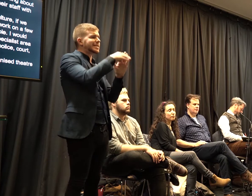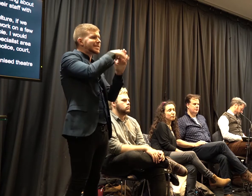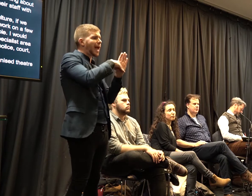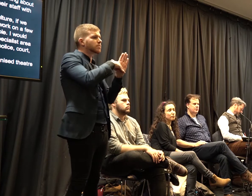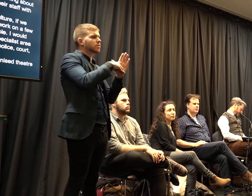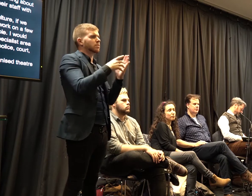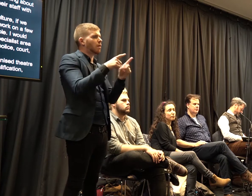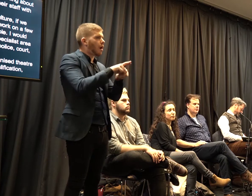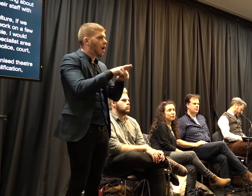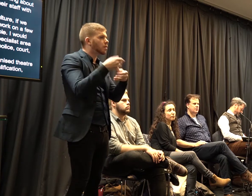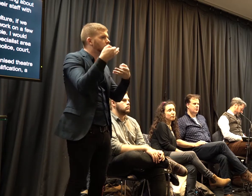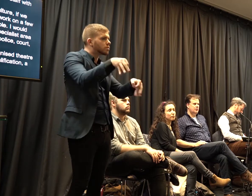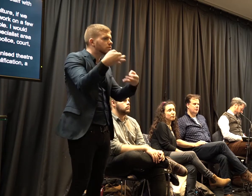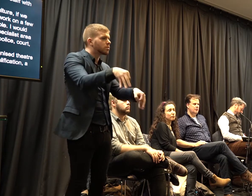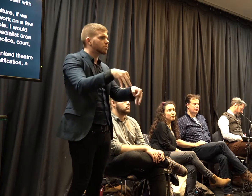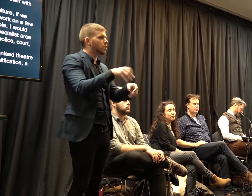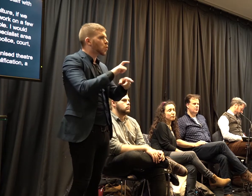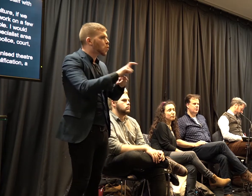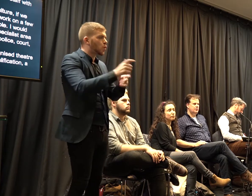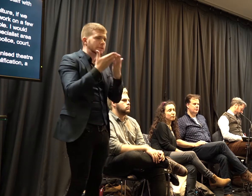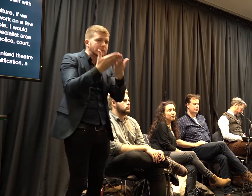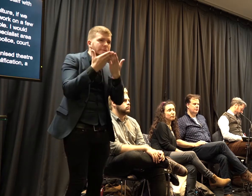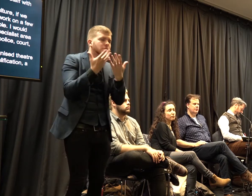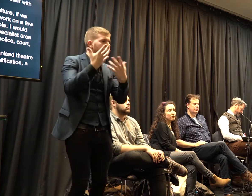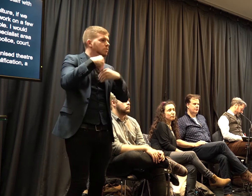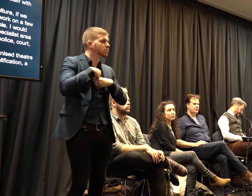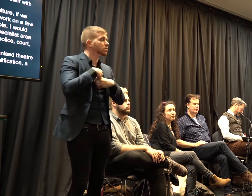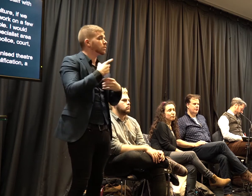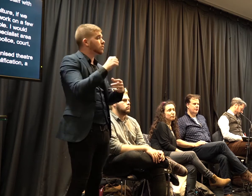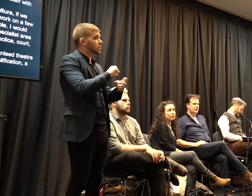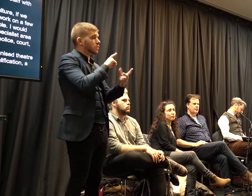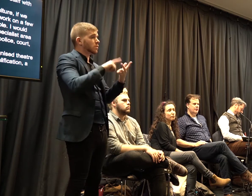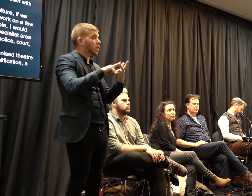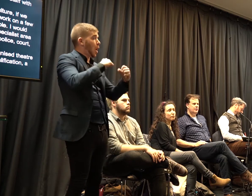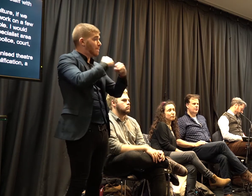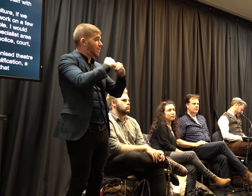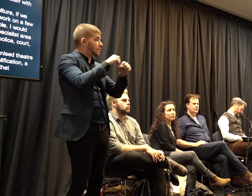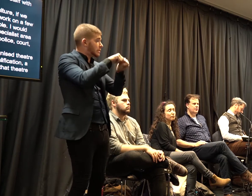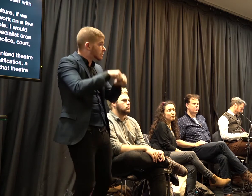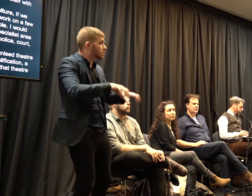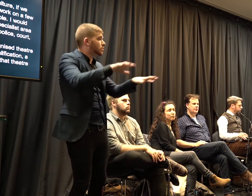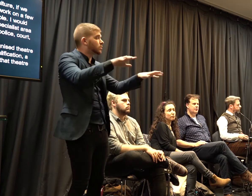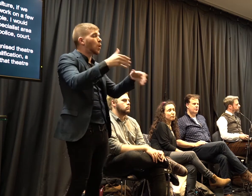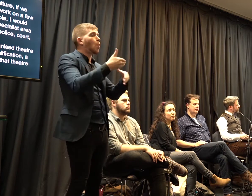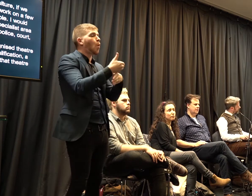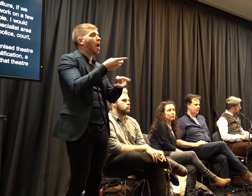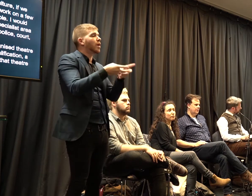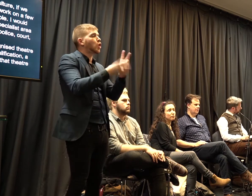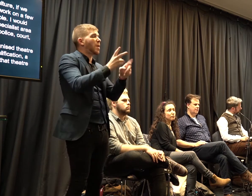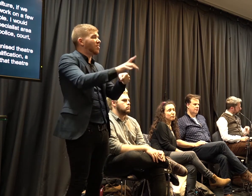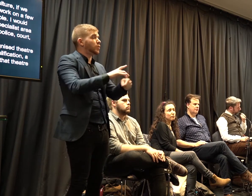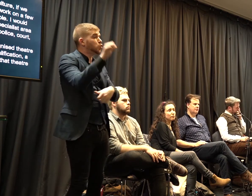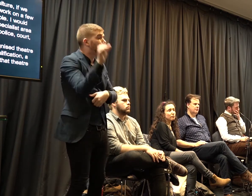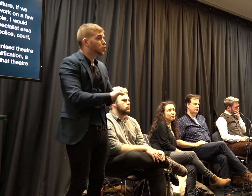a certification, something. Publicise the work that theatre interpreters do, or should do, so